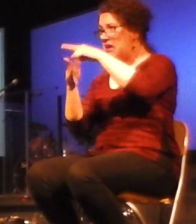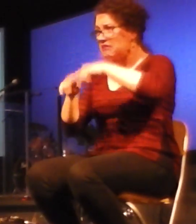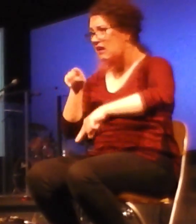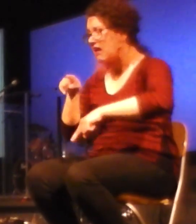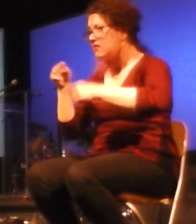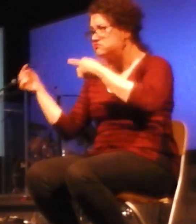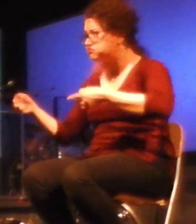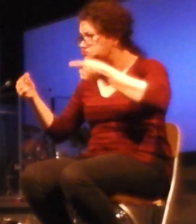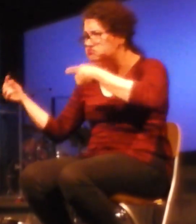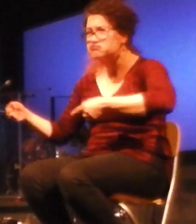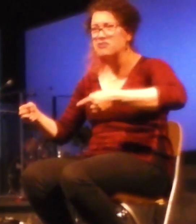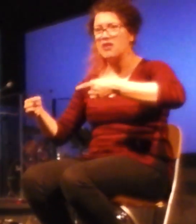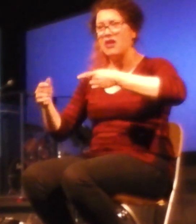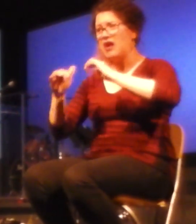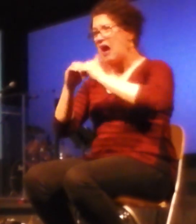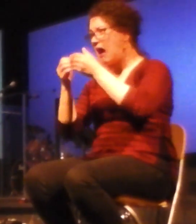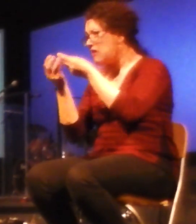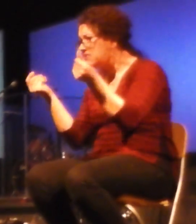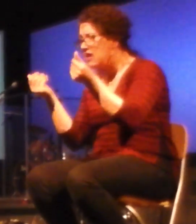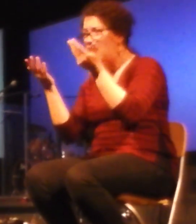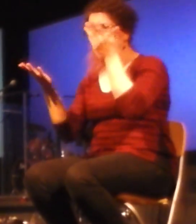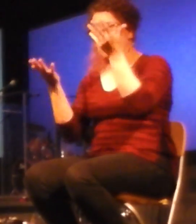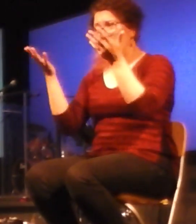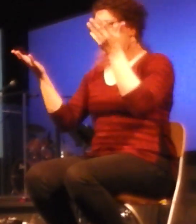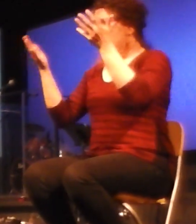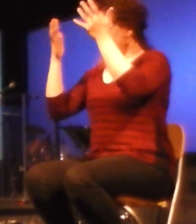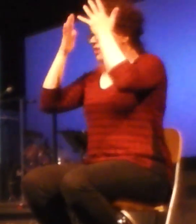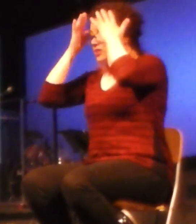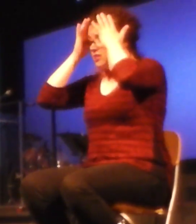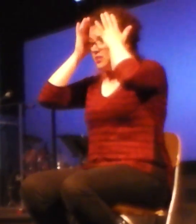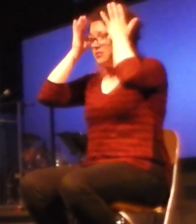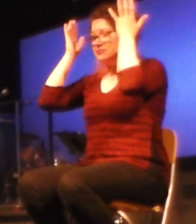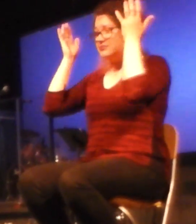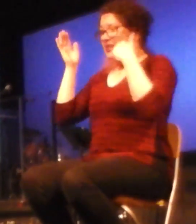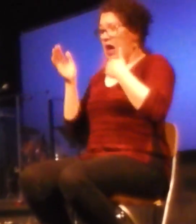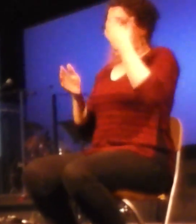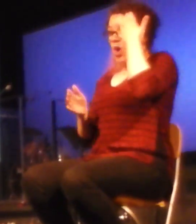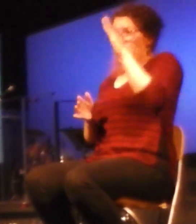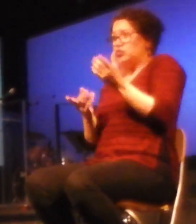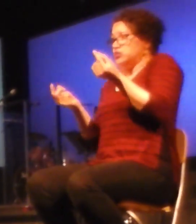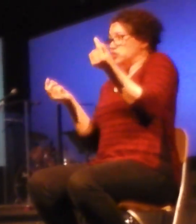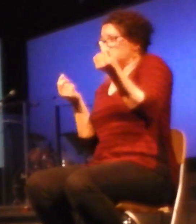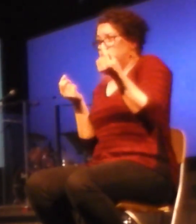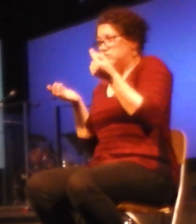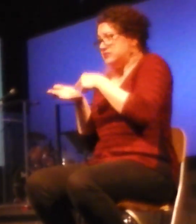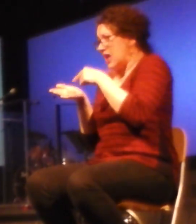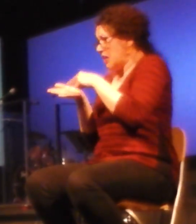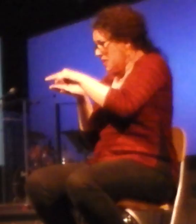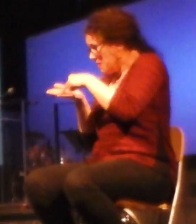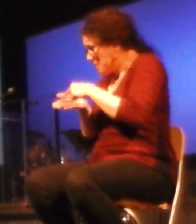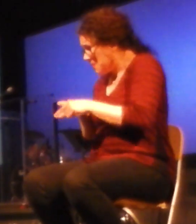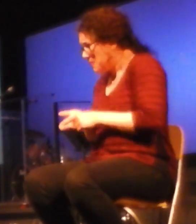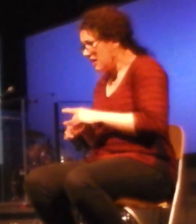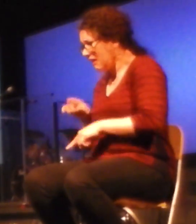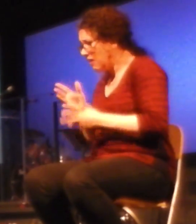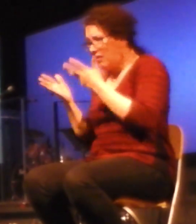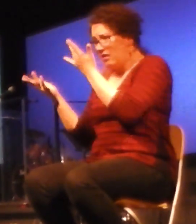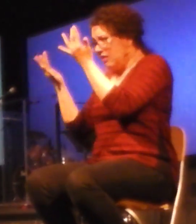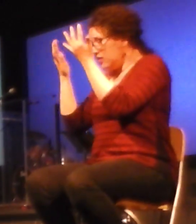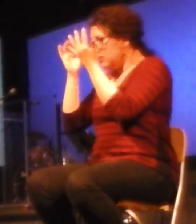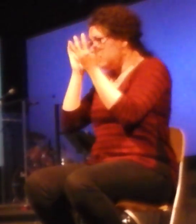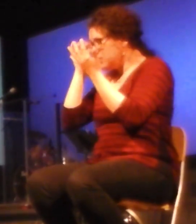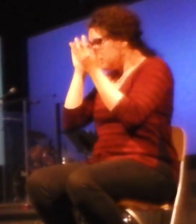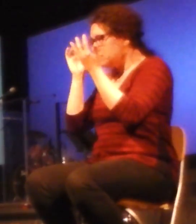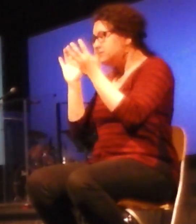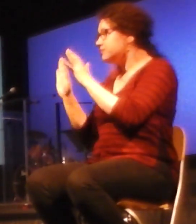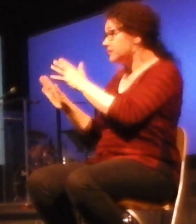struggling through debt right now. And so you just feel like, I don't know what I'm going to do to get out of debt. And maybe God is trying to say, hey, listen, it might